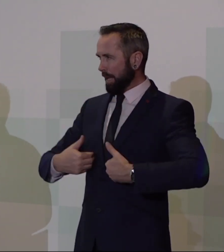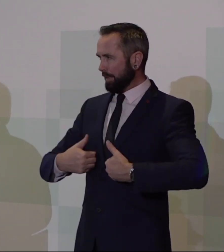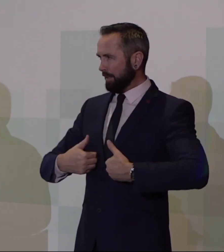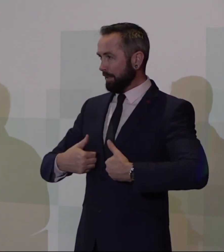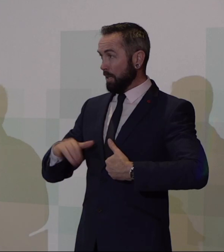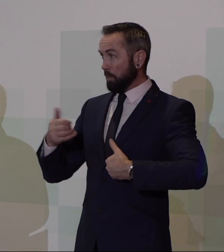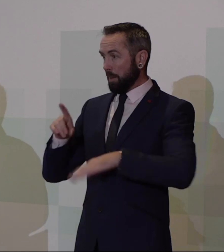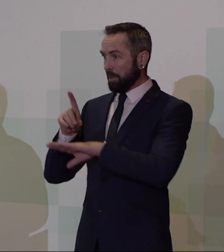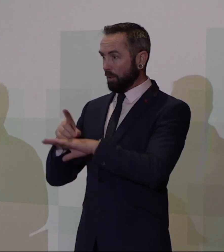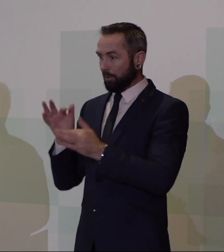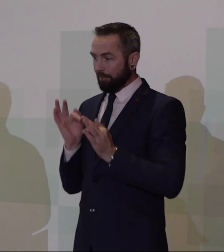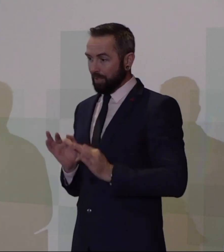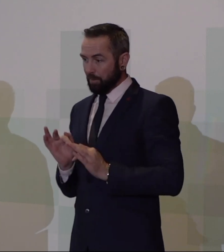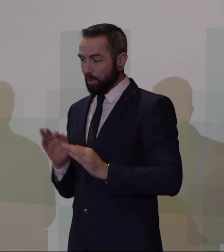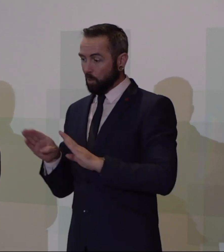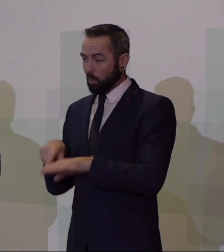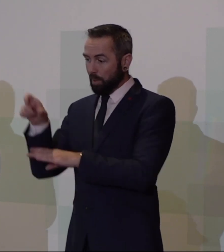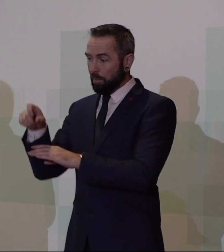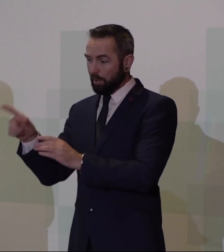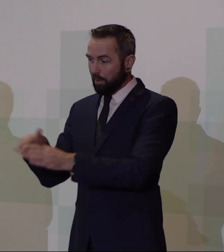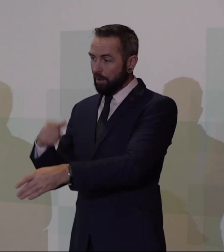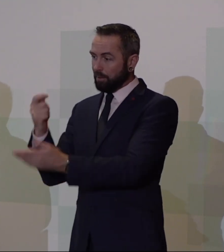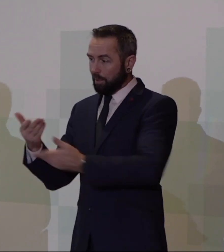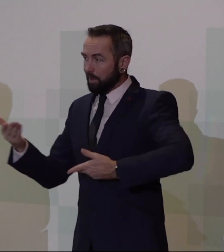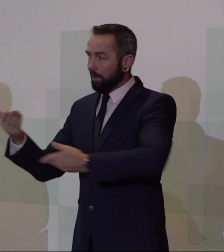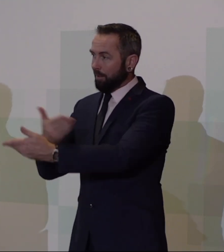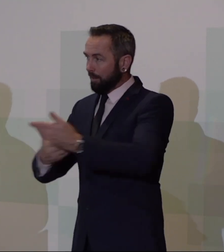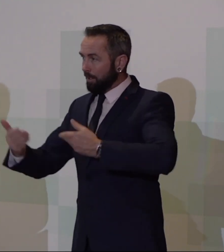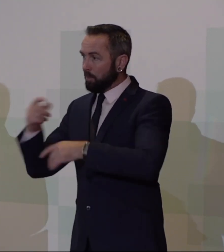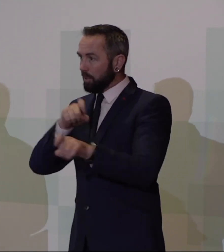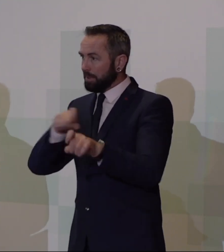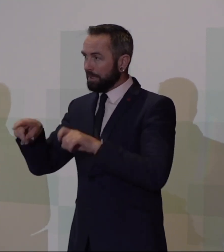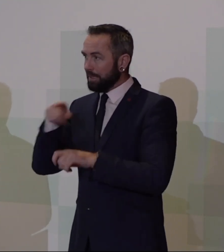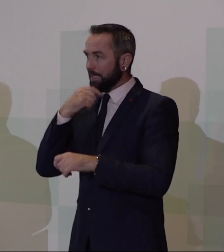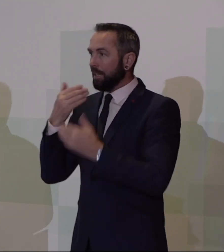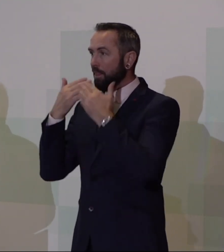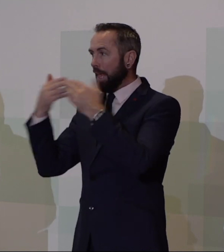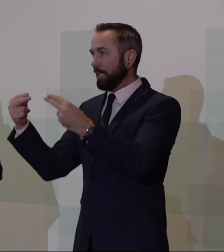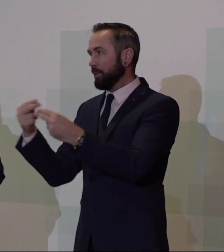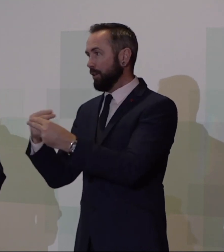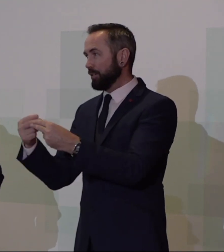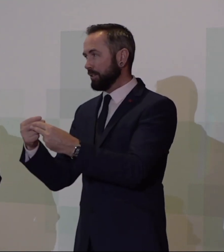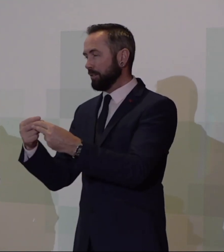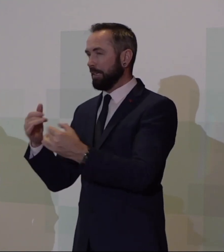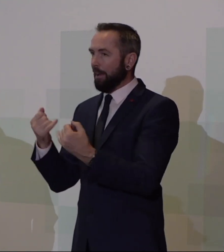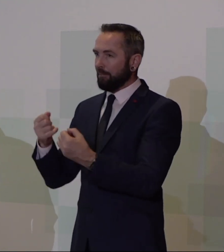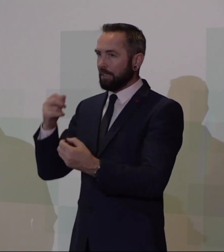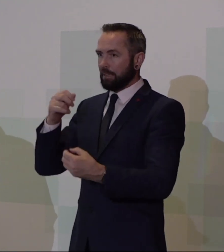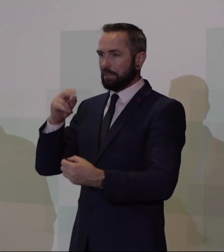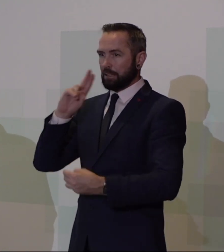doctor might have been female and might have been with the patient for a long time and their family, and they would say, "Thank you, nurse." So we have that stereotypical view